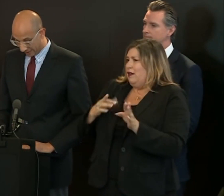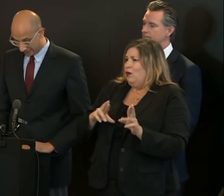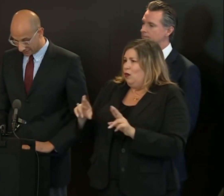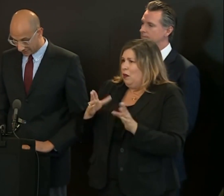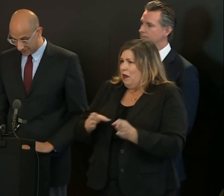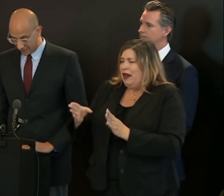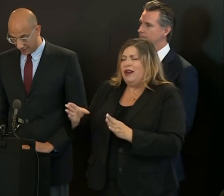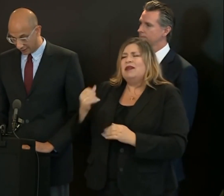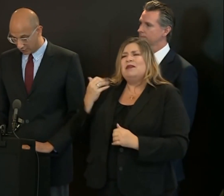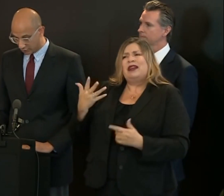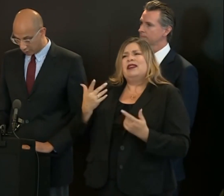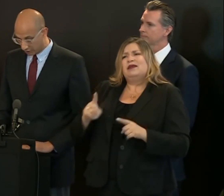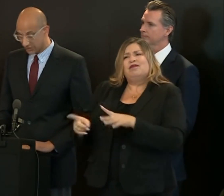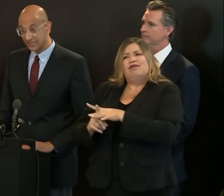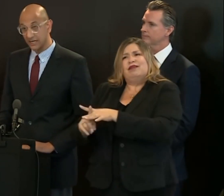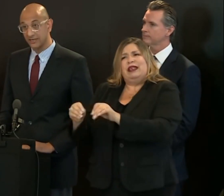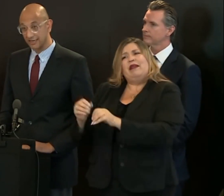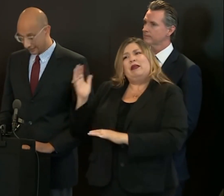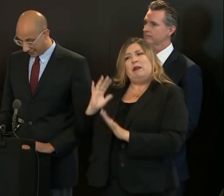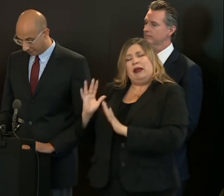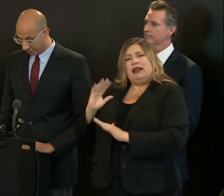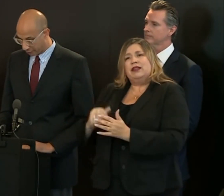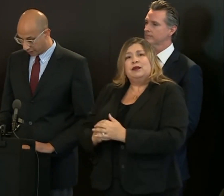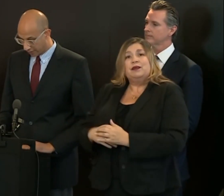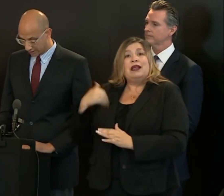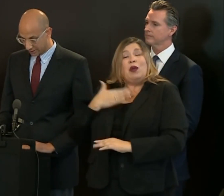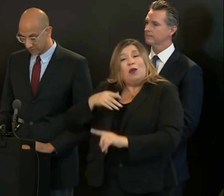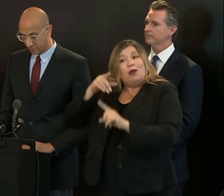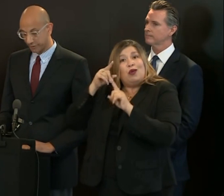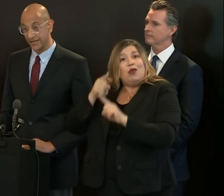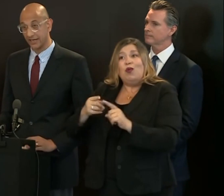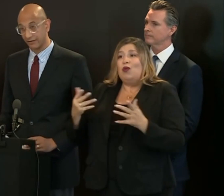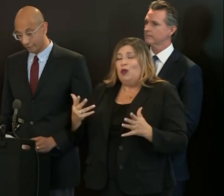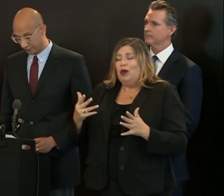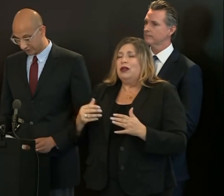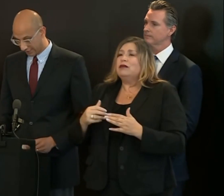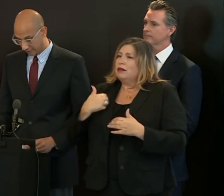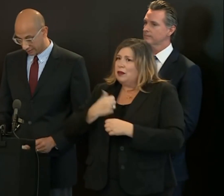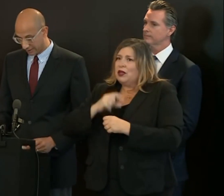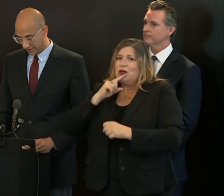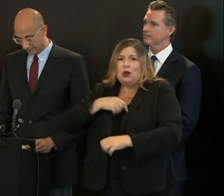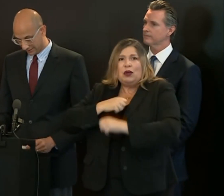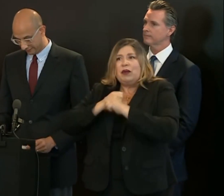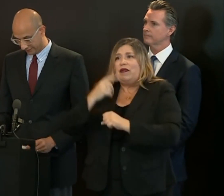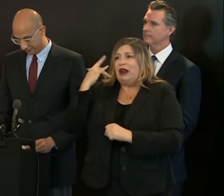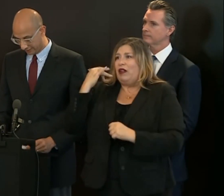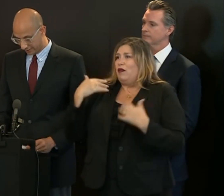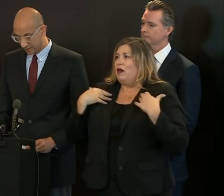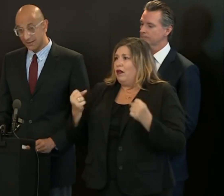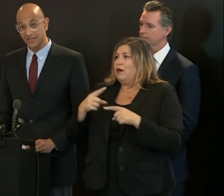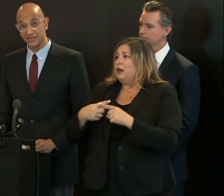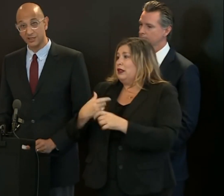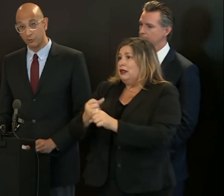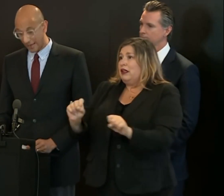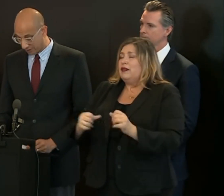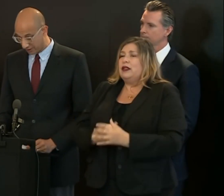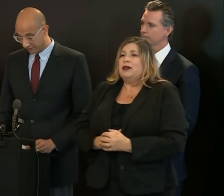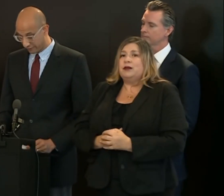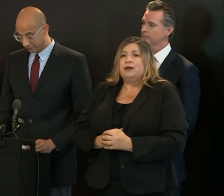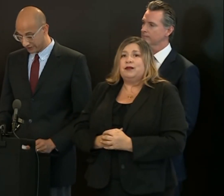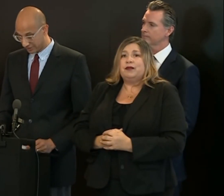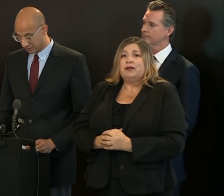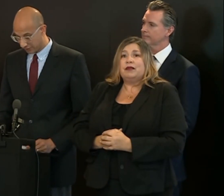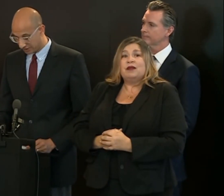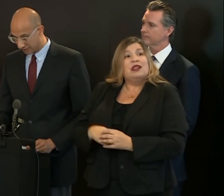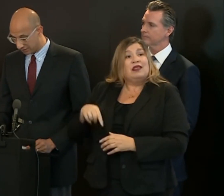it in the past. And our goal is to take every precaution to protect California's health and safety. This is a